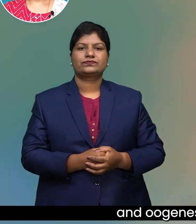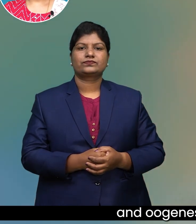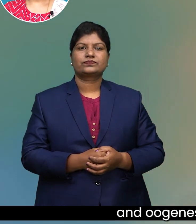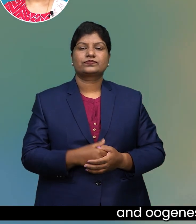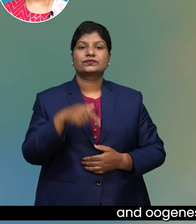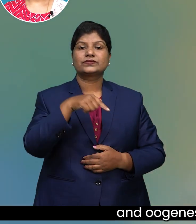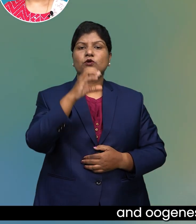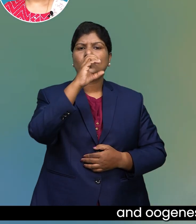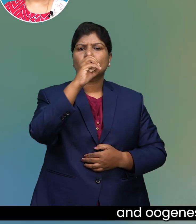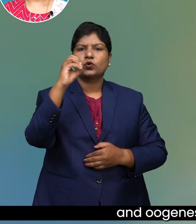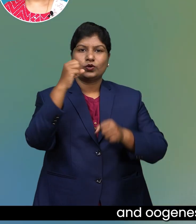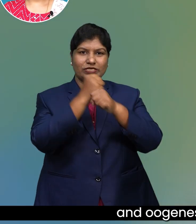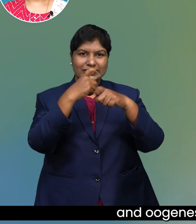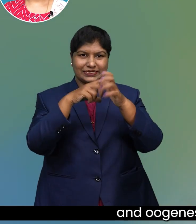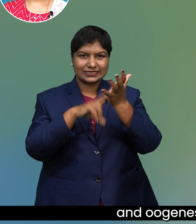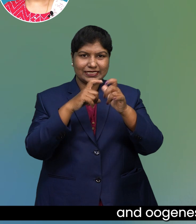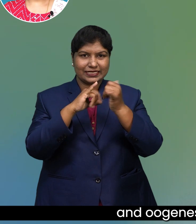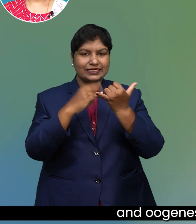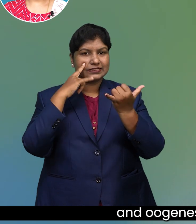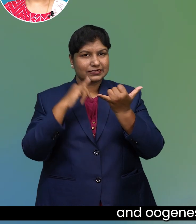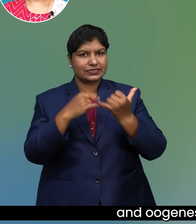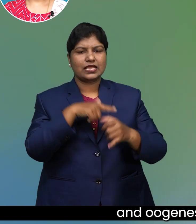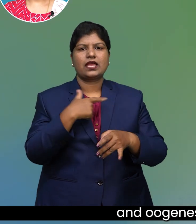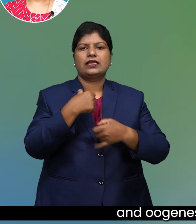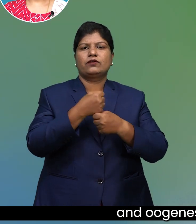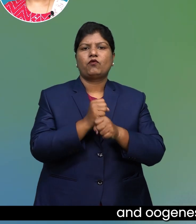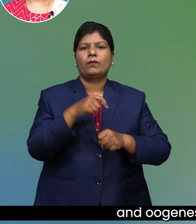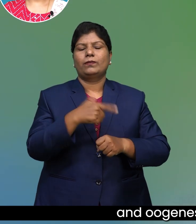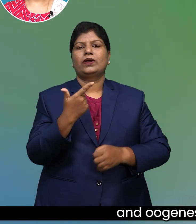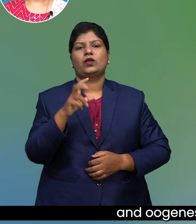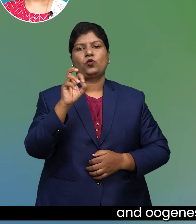and oogenesis is the formation of ova.